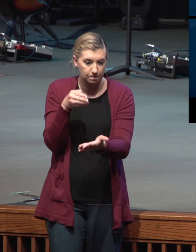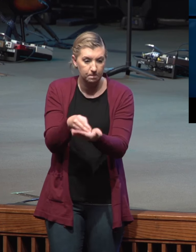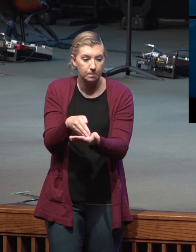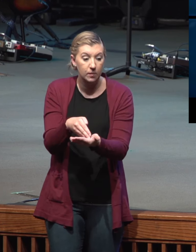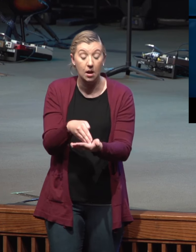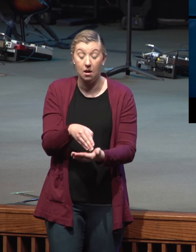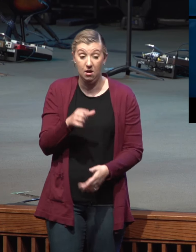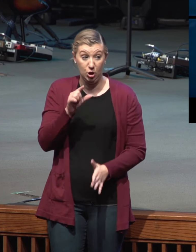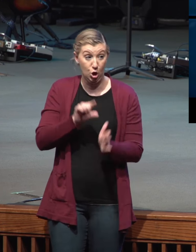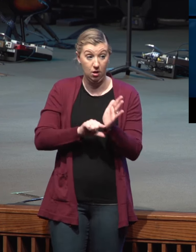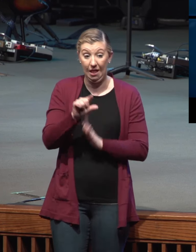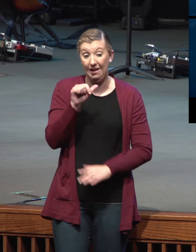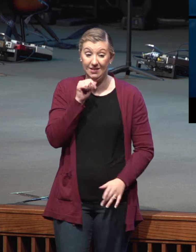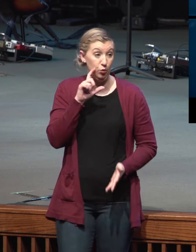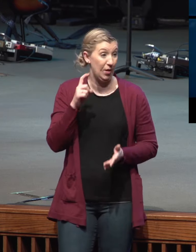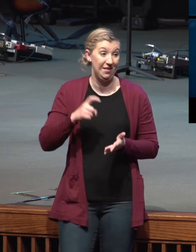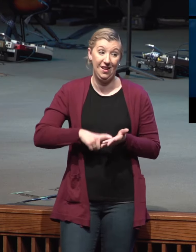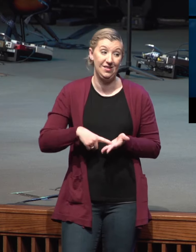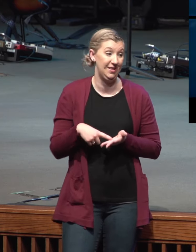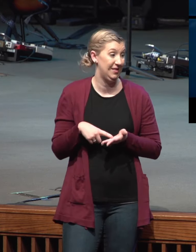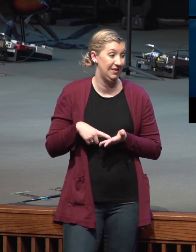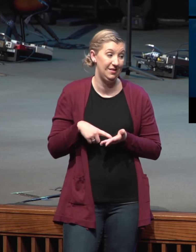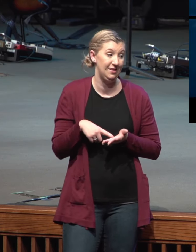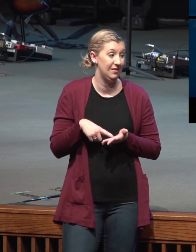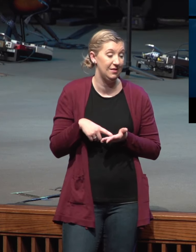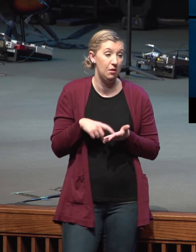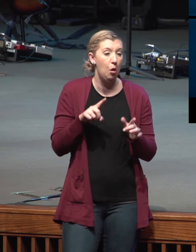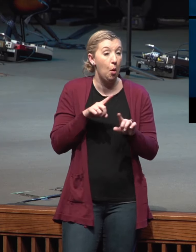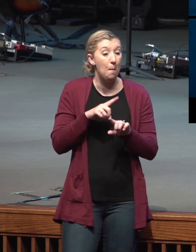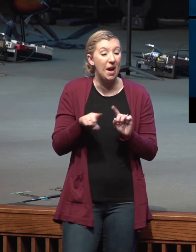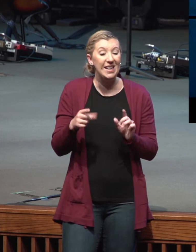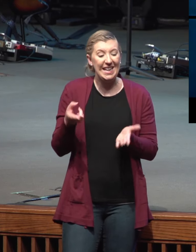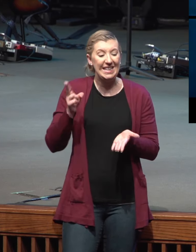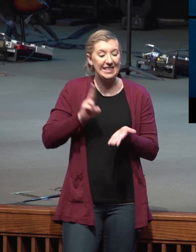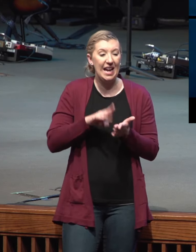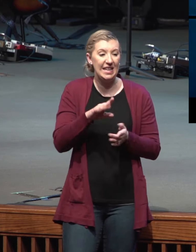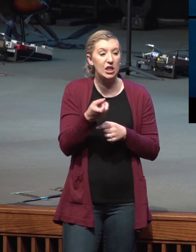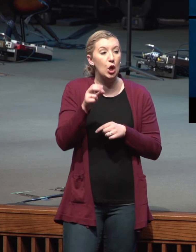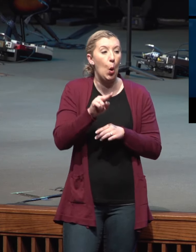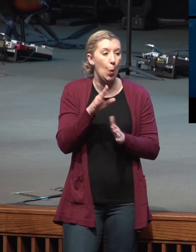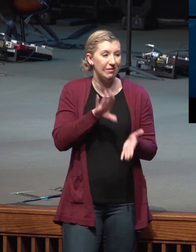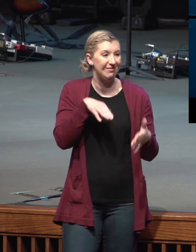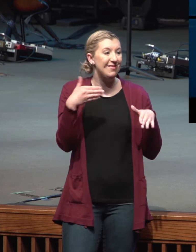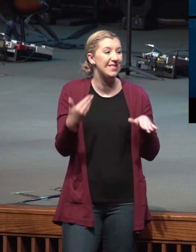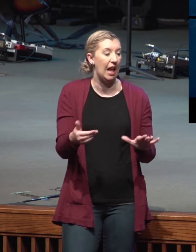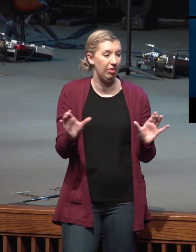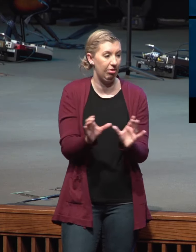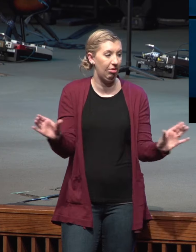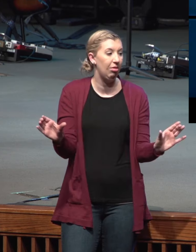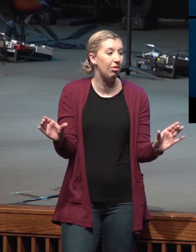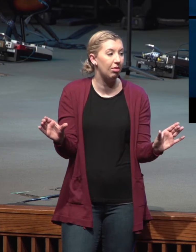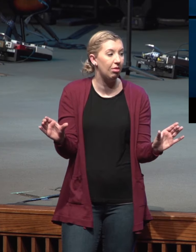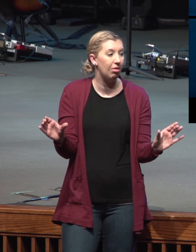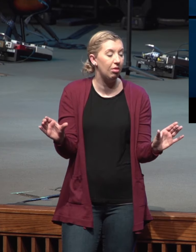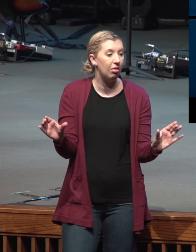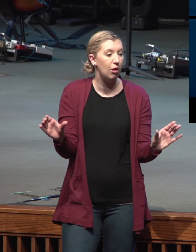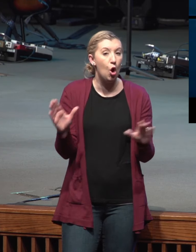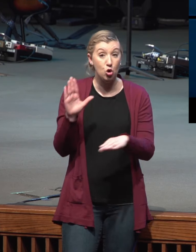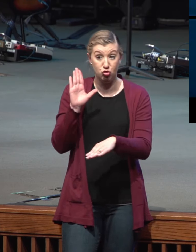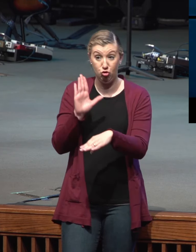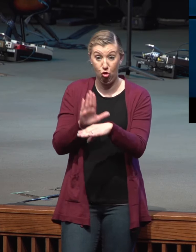Goliath didn't recognize it, but he had just signed his own death warrant, calling upon